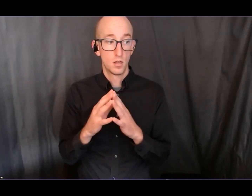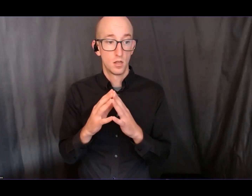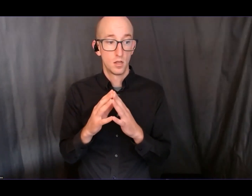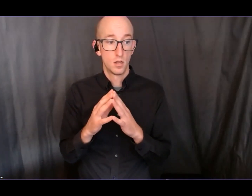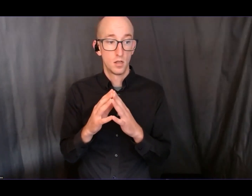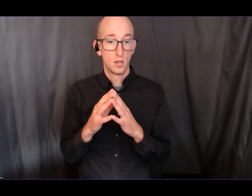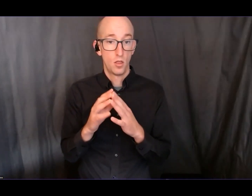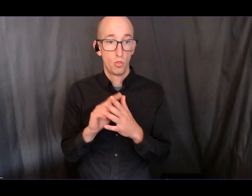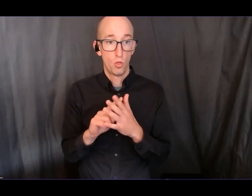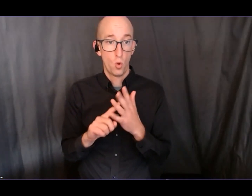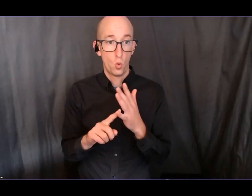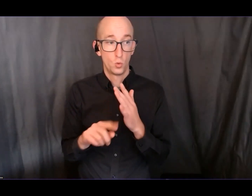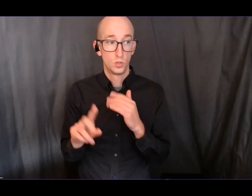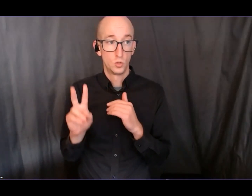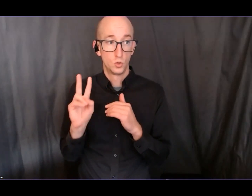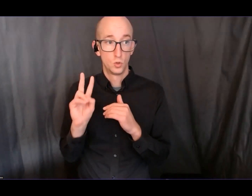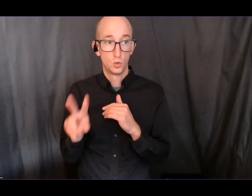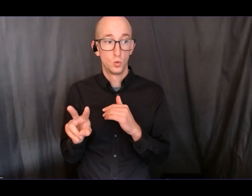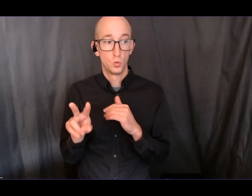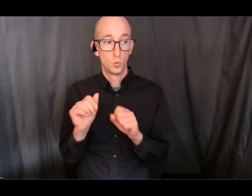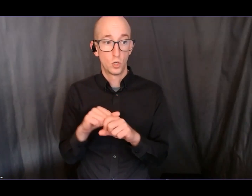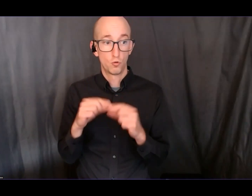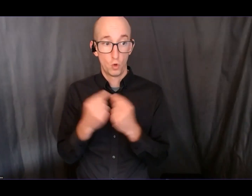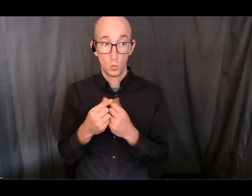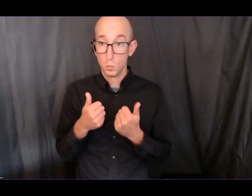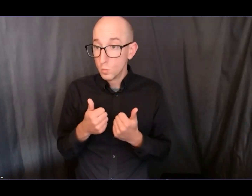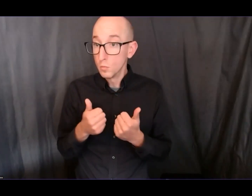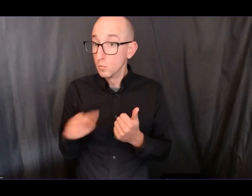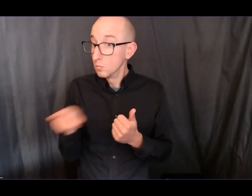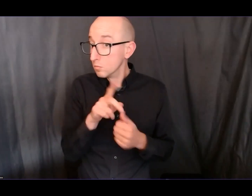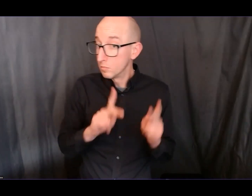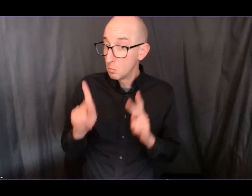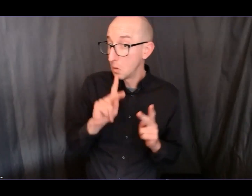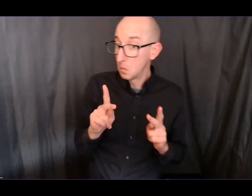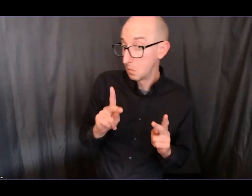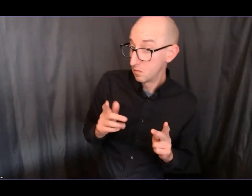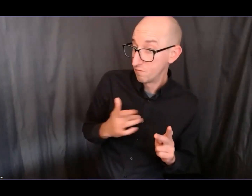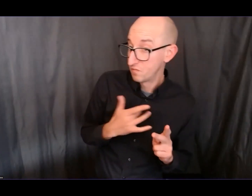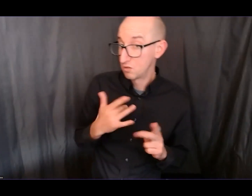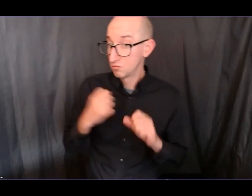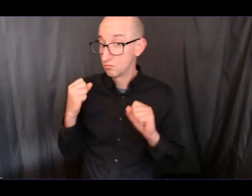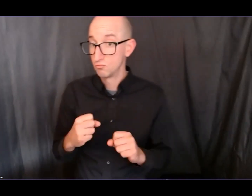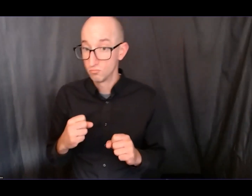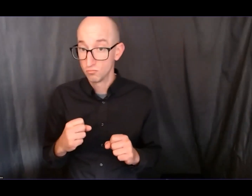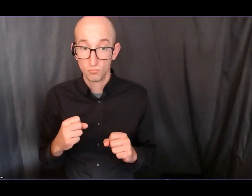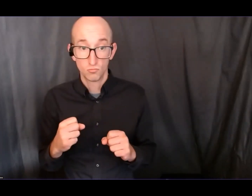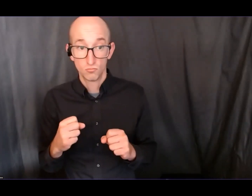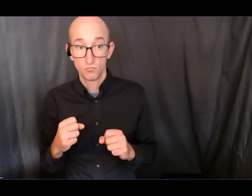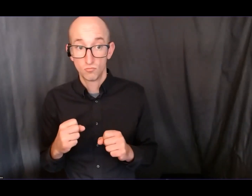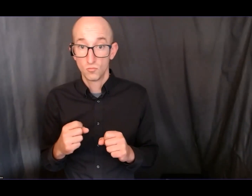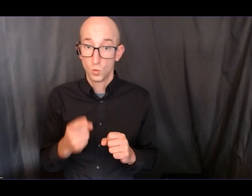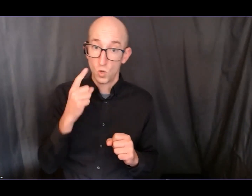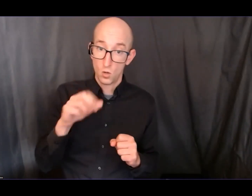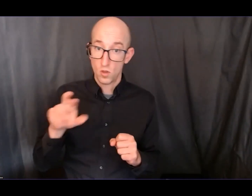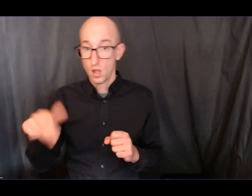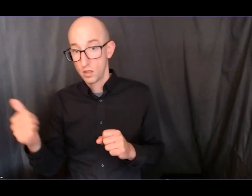those 2 working groups? Are people gravitating to either one of the others, like community